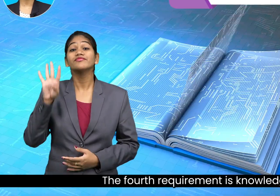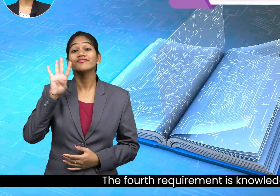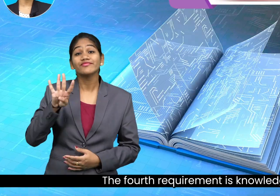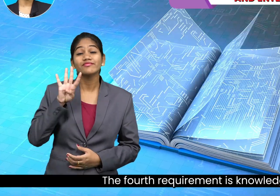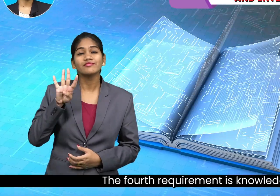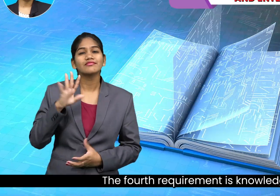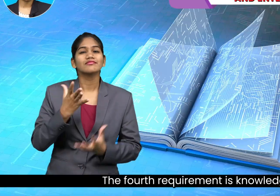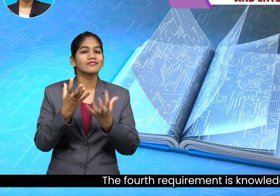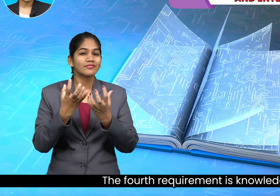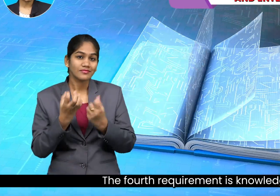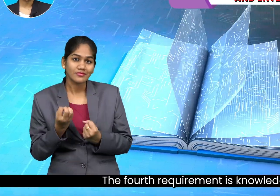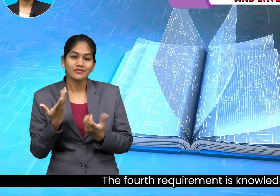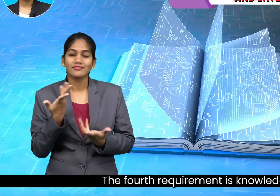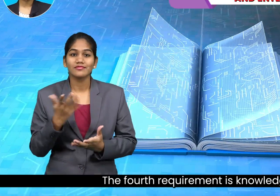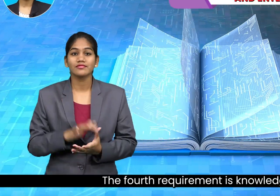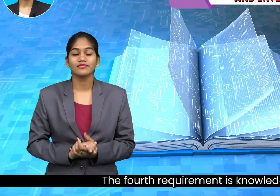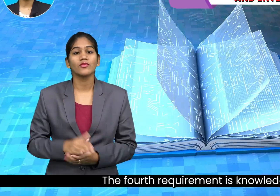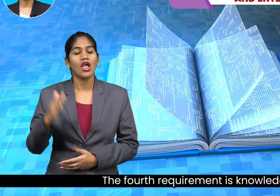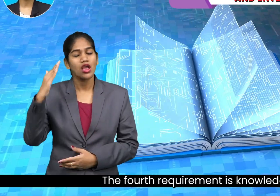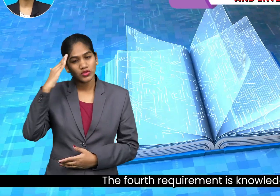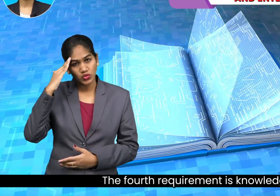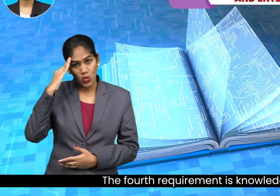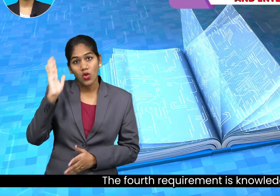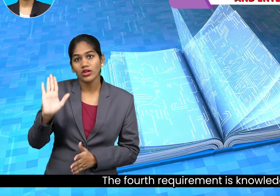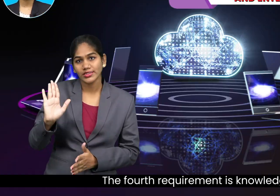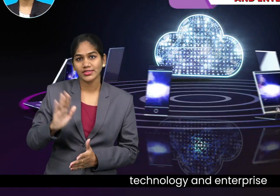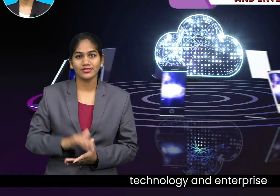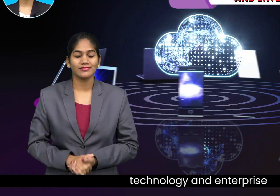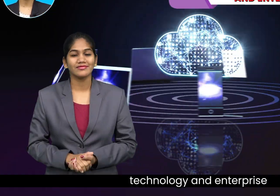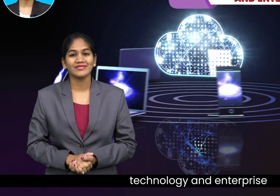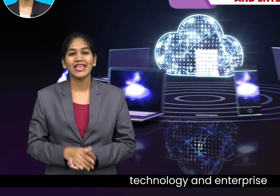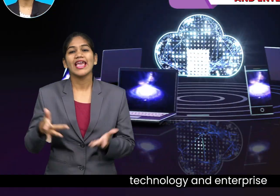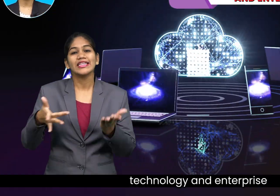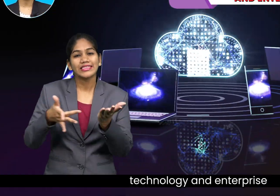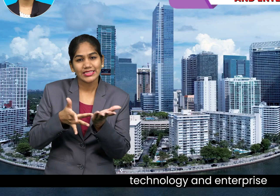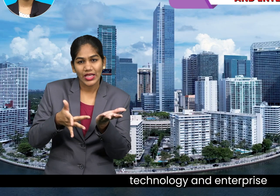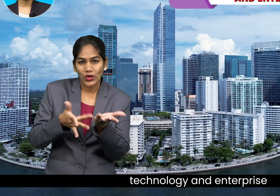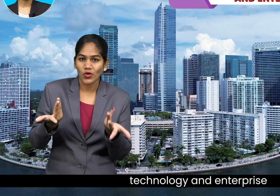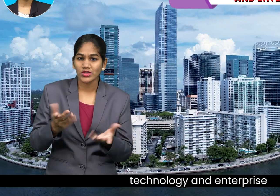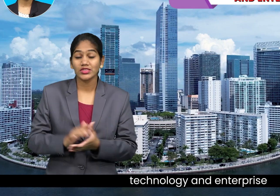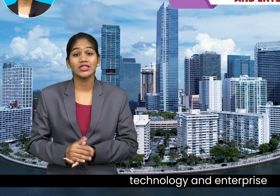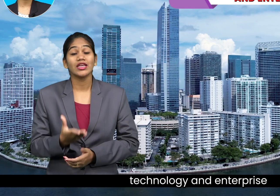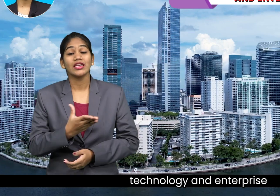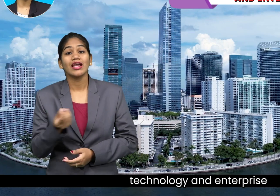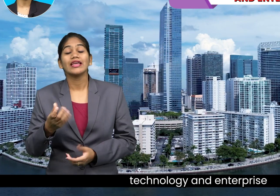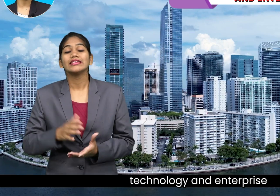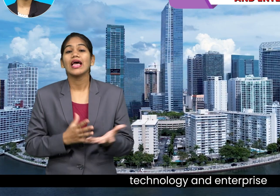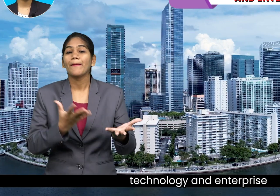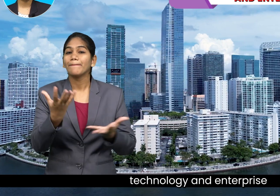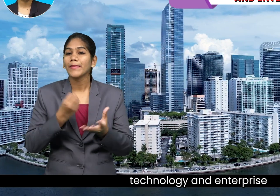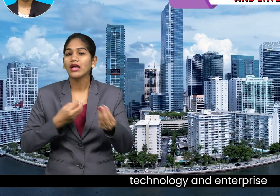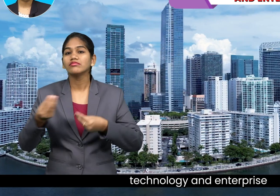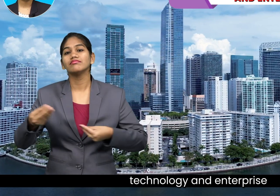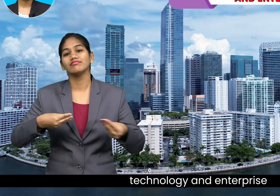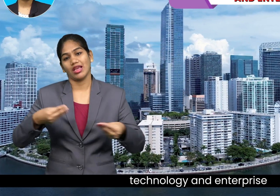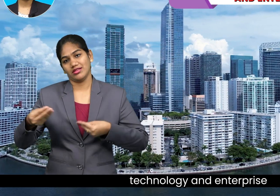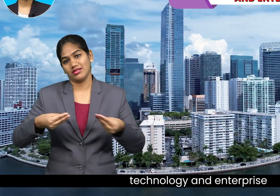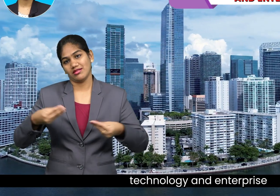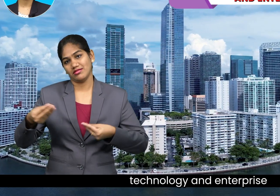The fourth requirement is knowledge, technology, and enterprise.